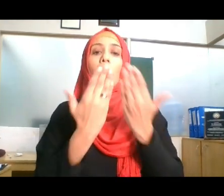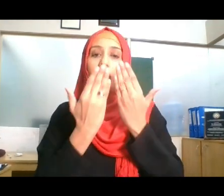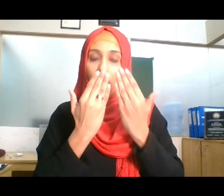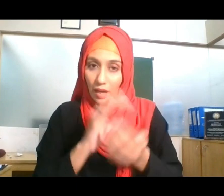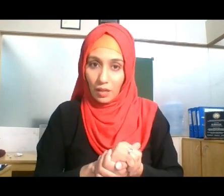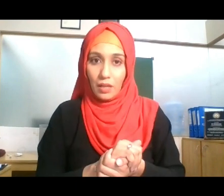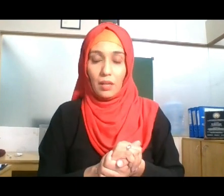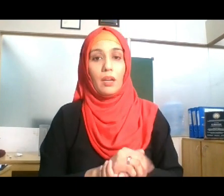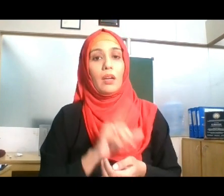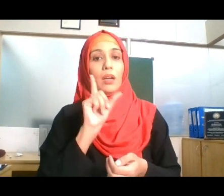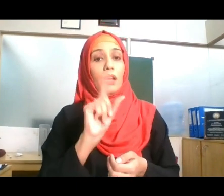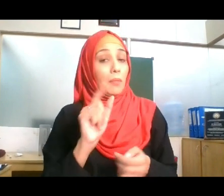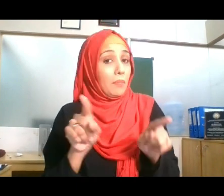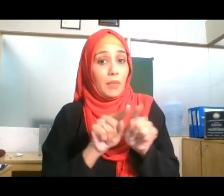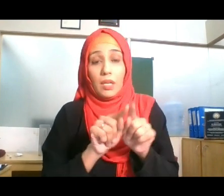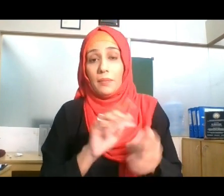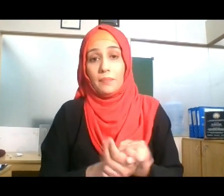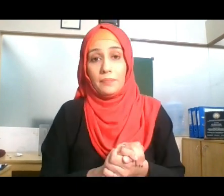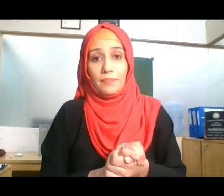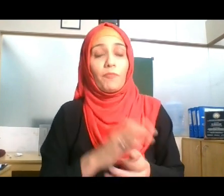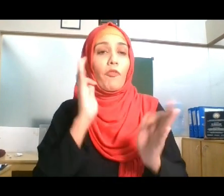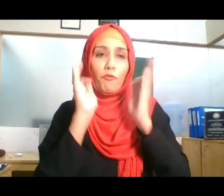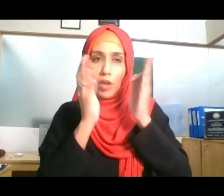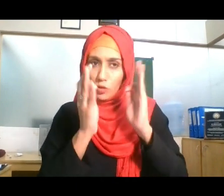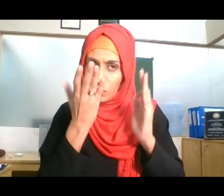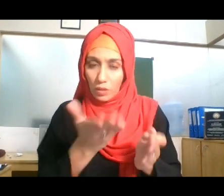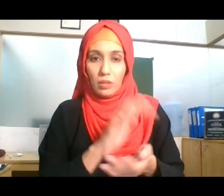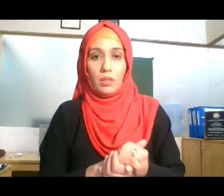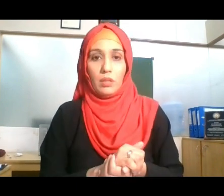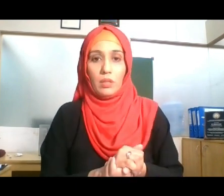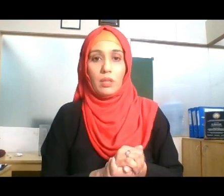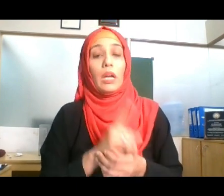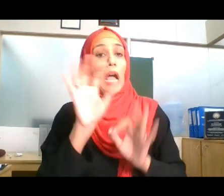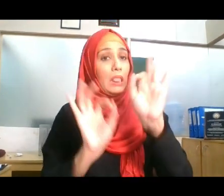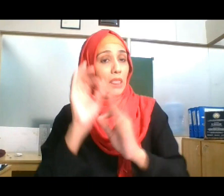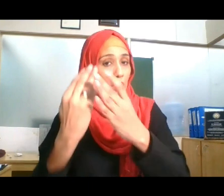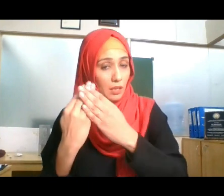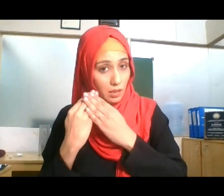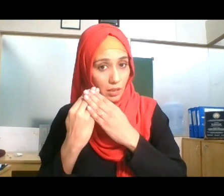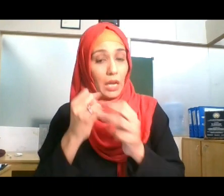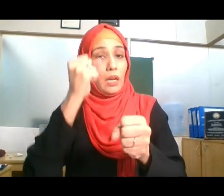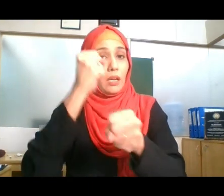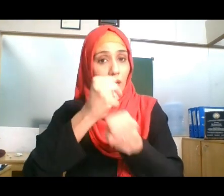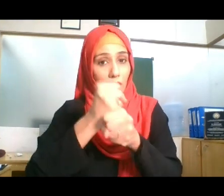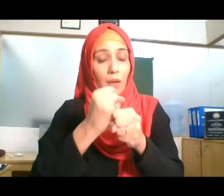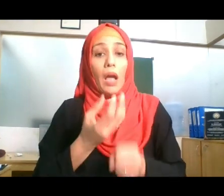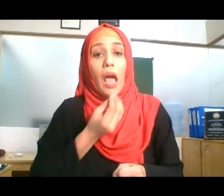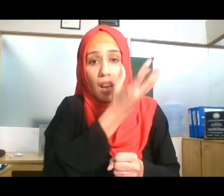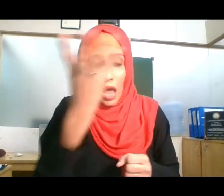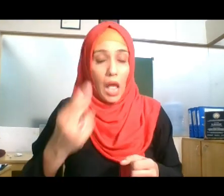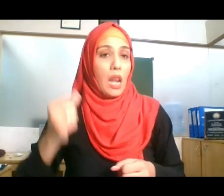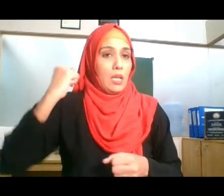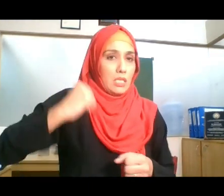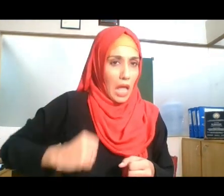as we're doing now with Facebook content, with safety. We've done this with the government announcements about health during